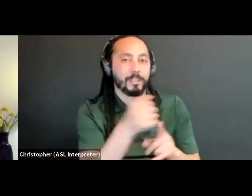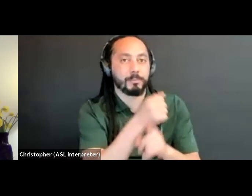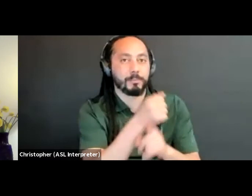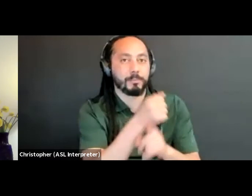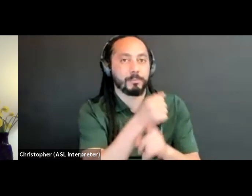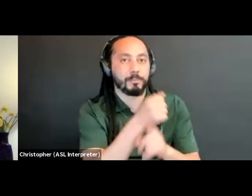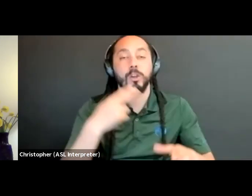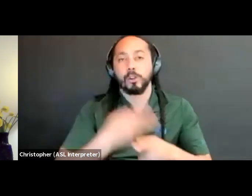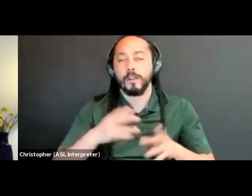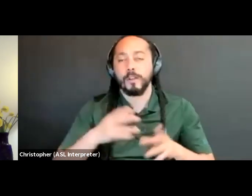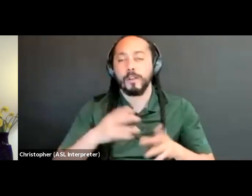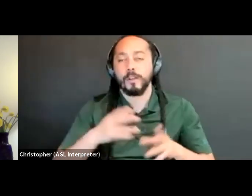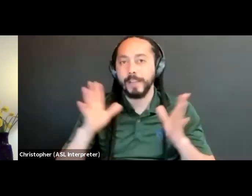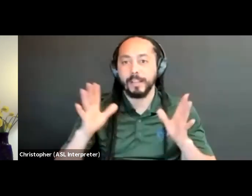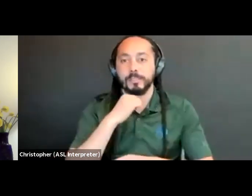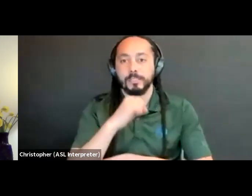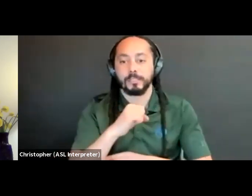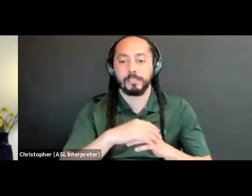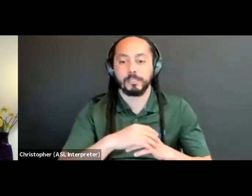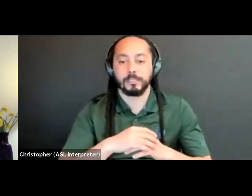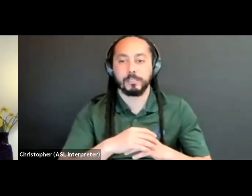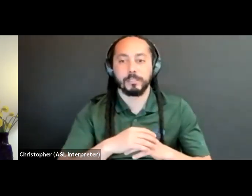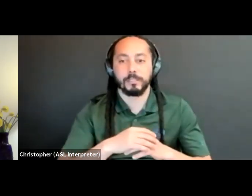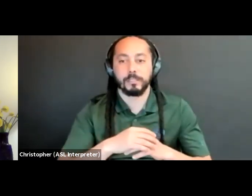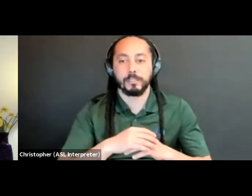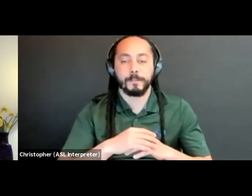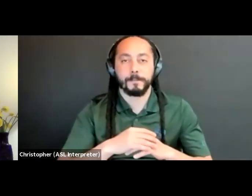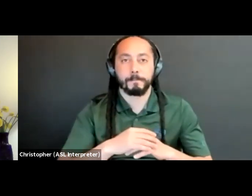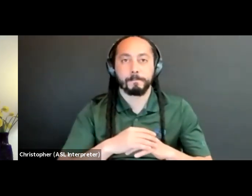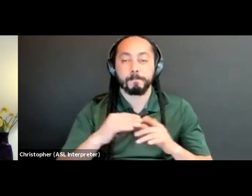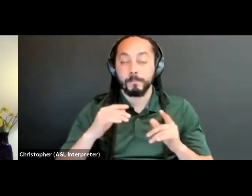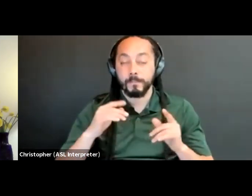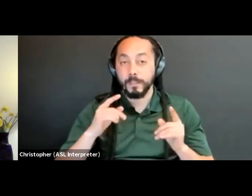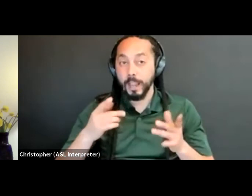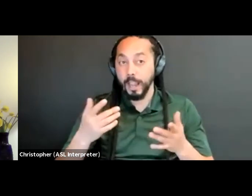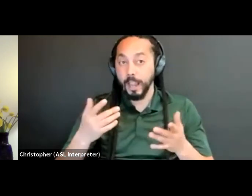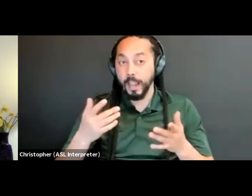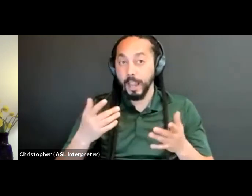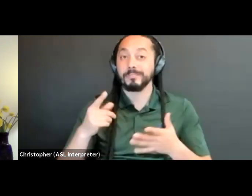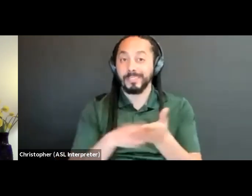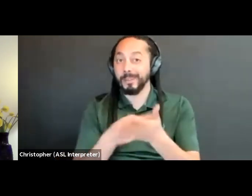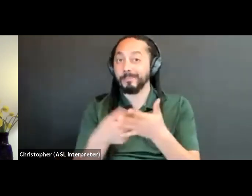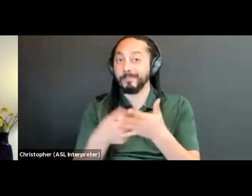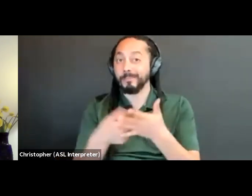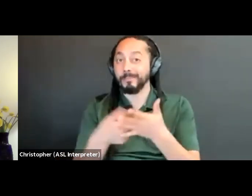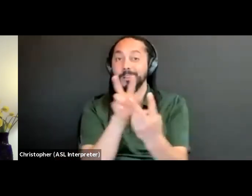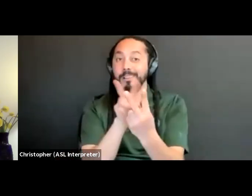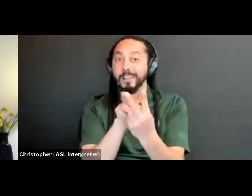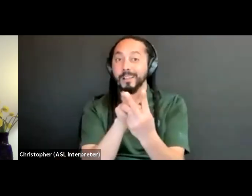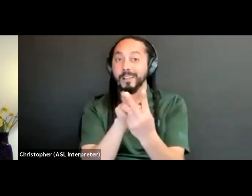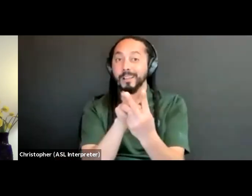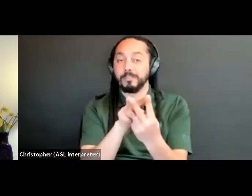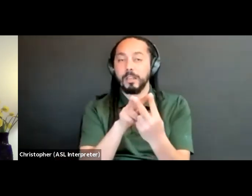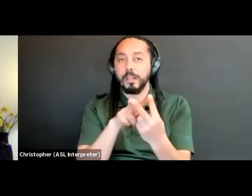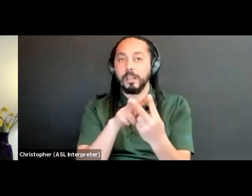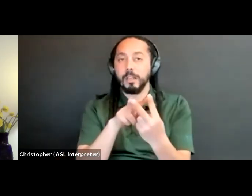It's very different from coercive controlling abuse. And then there are some couples where there is no power